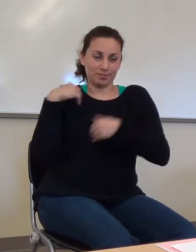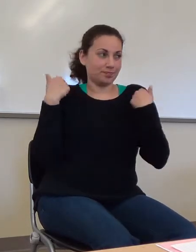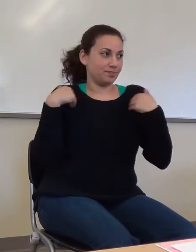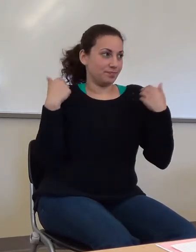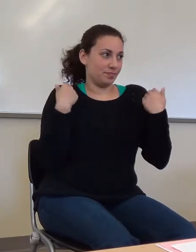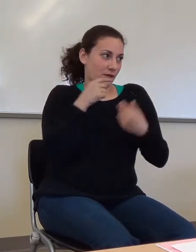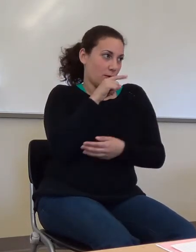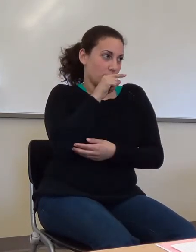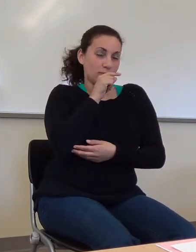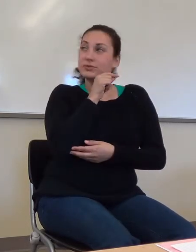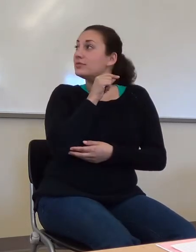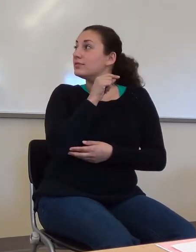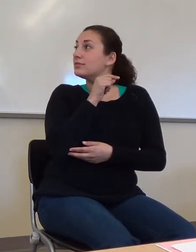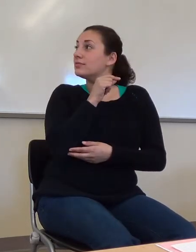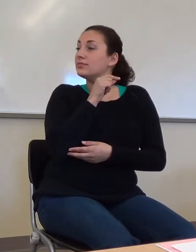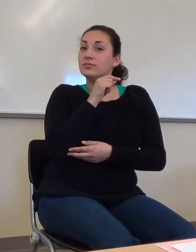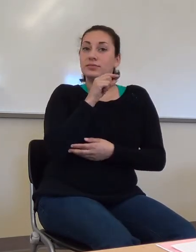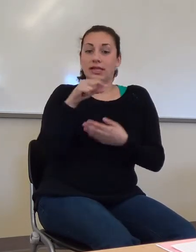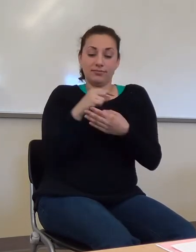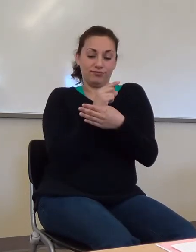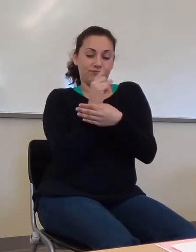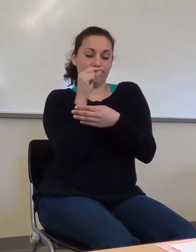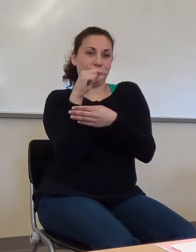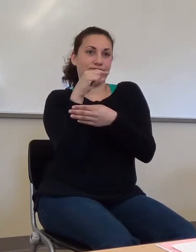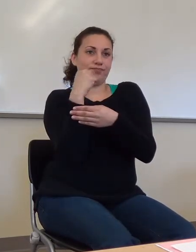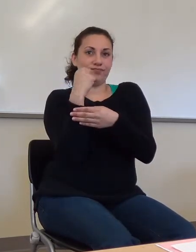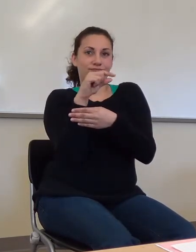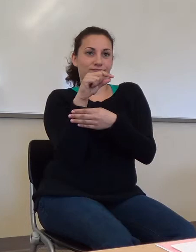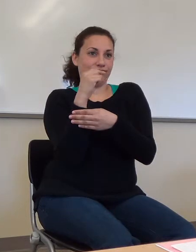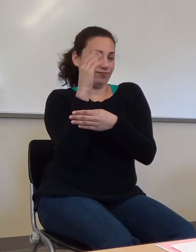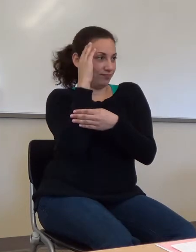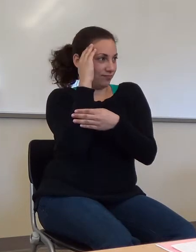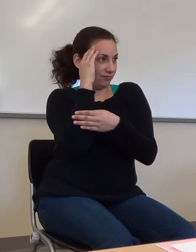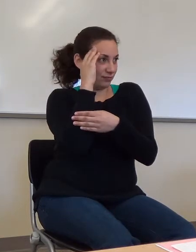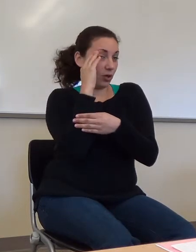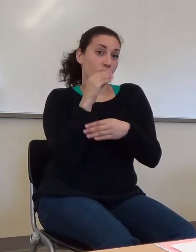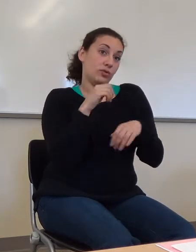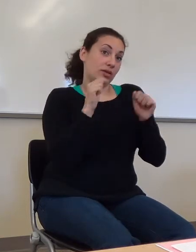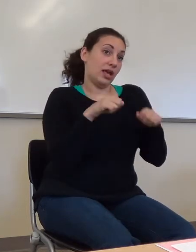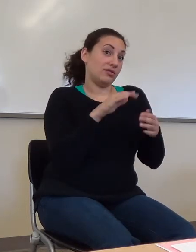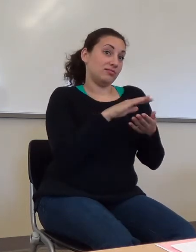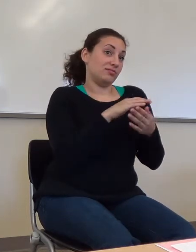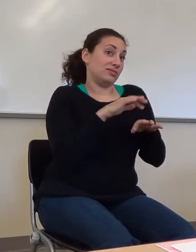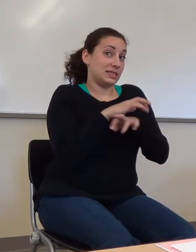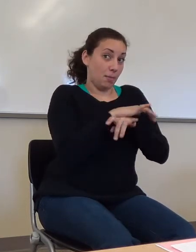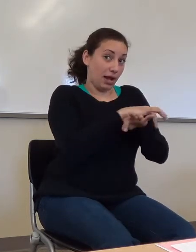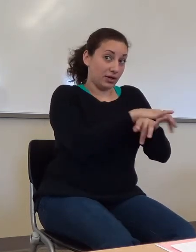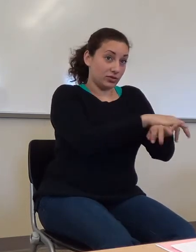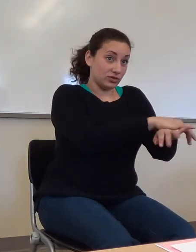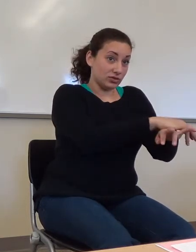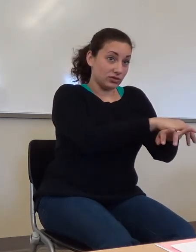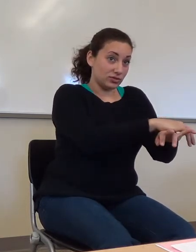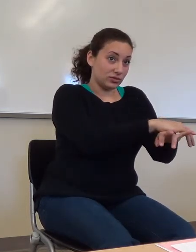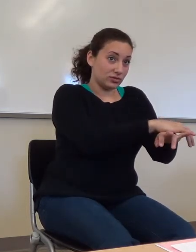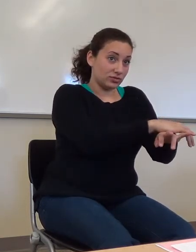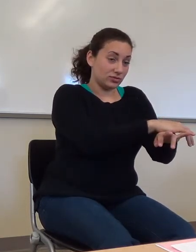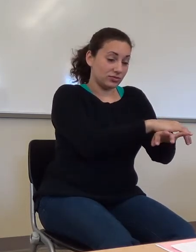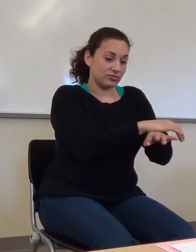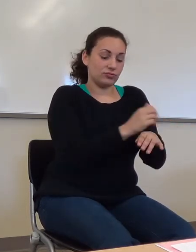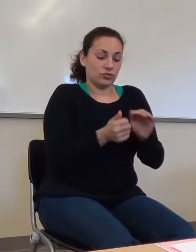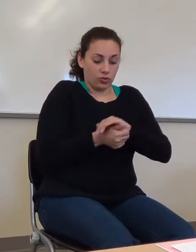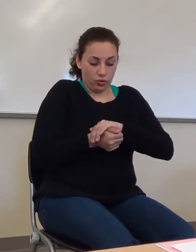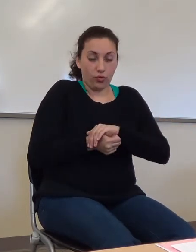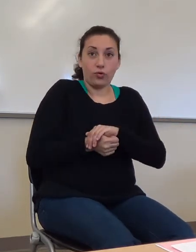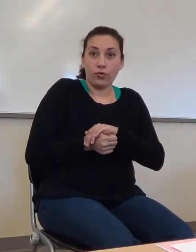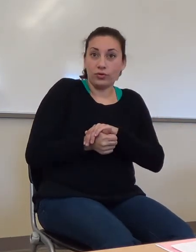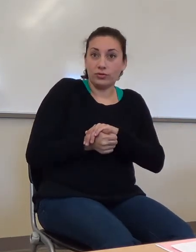kind. Hatchlings can also be spiders, these can be hatchlings, these can be hatchlings, turtles, here's